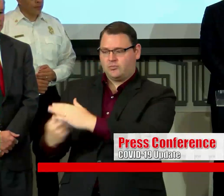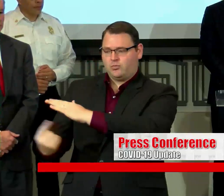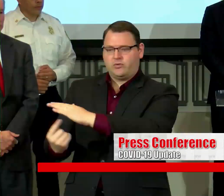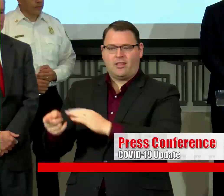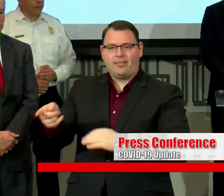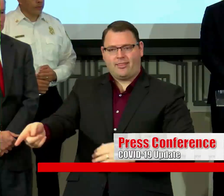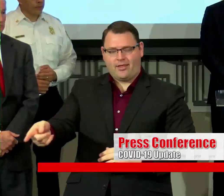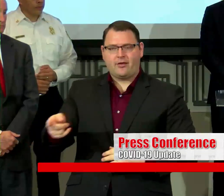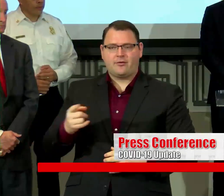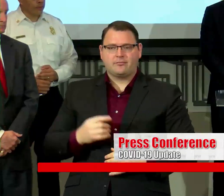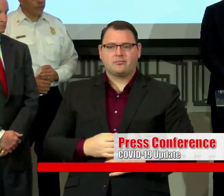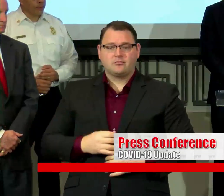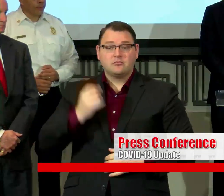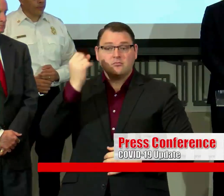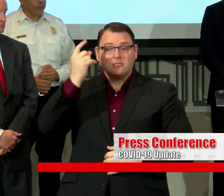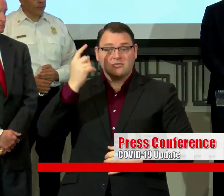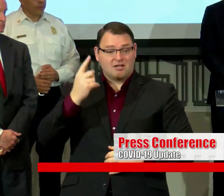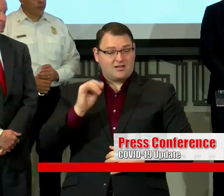FEMA reimbursable.